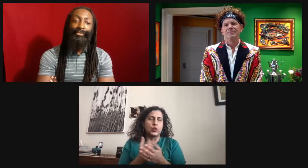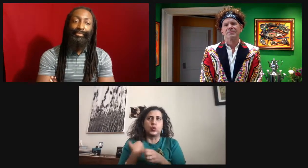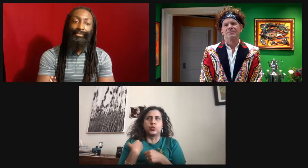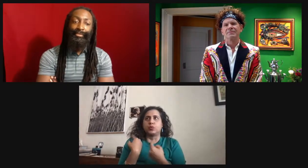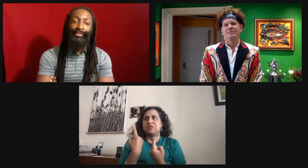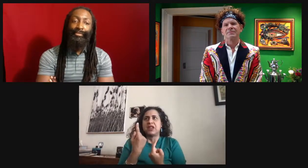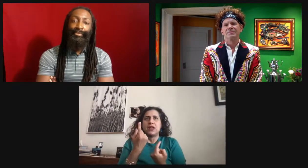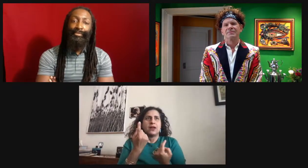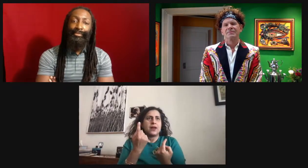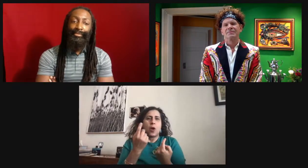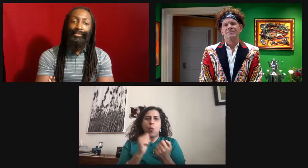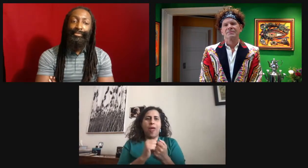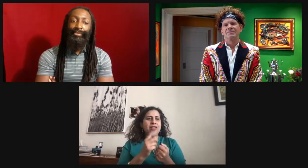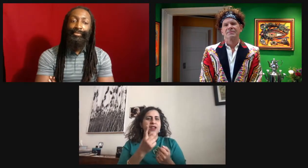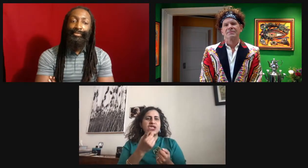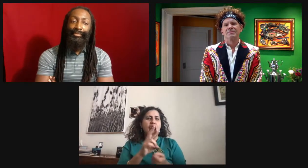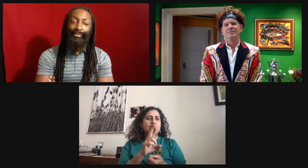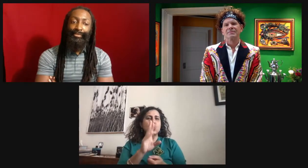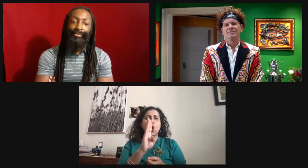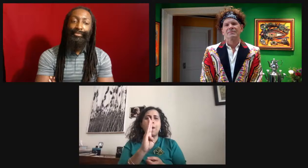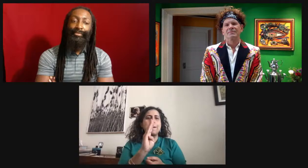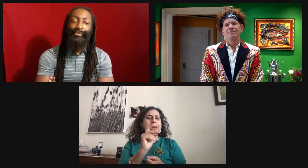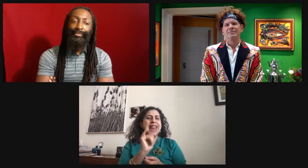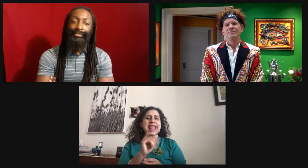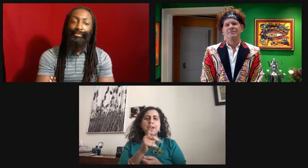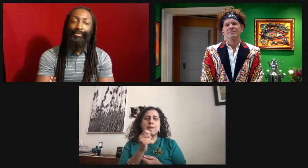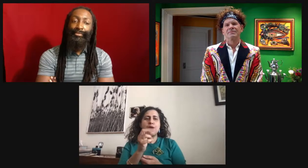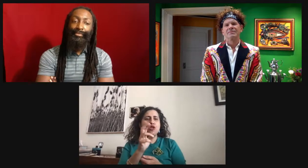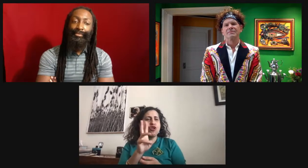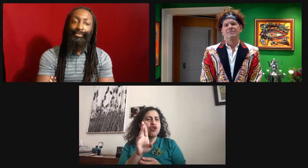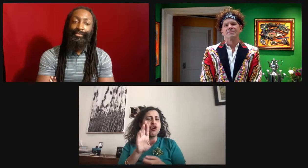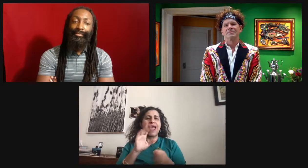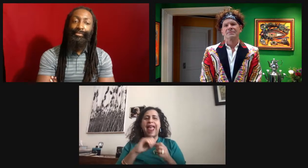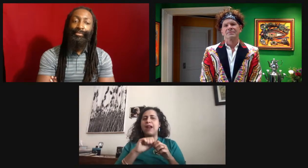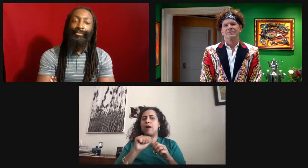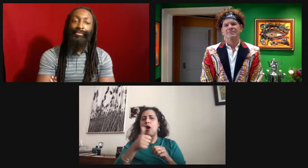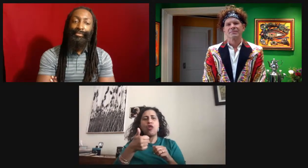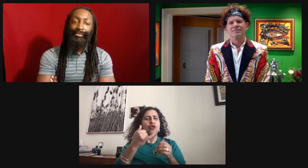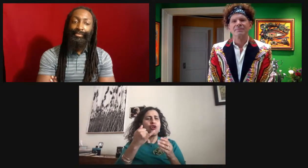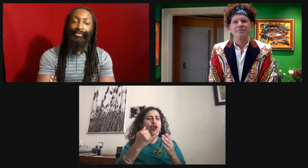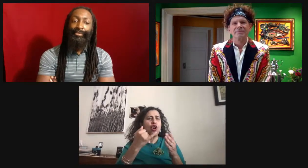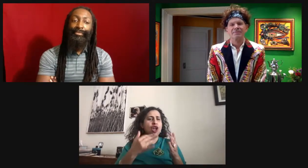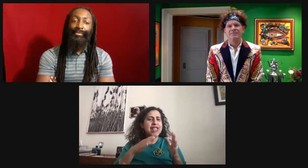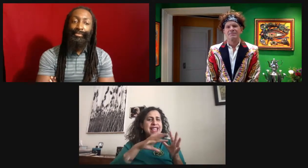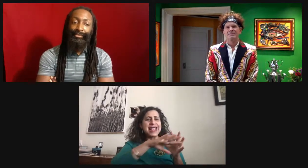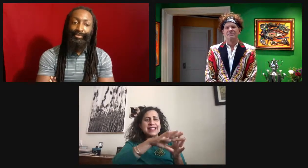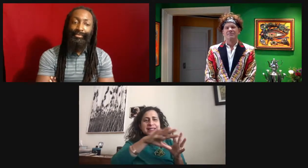not something that was born yesterday. We've been having this debate for quite some time.